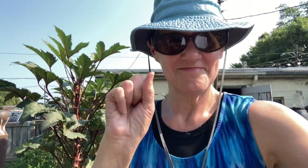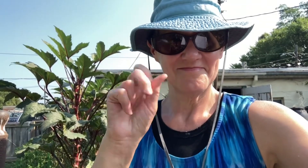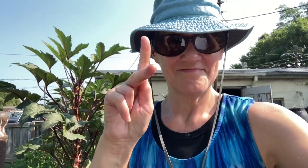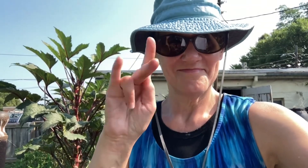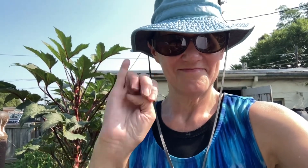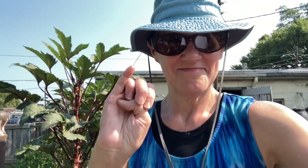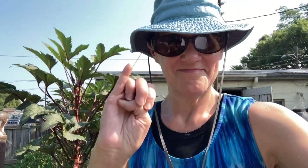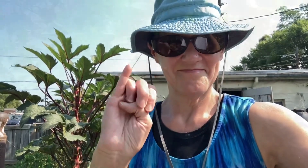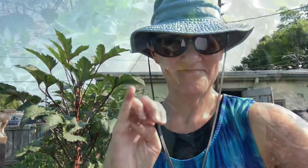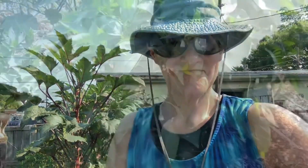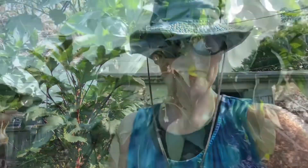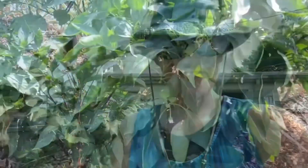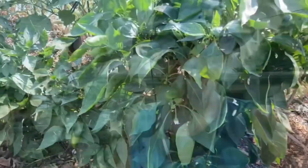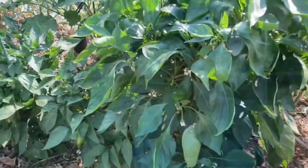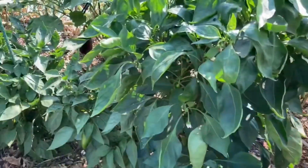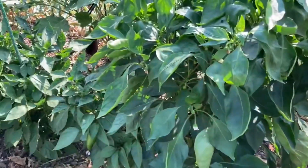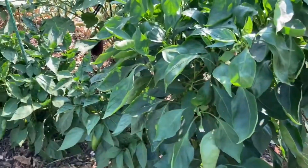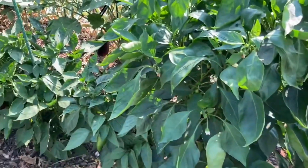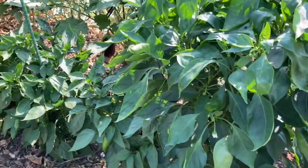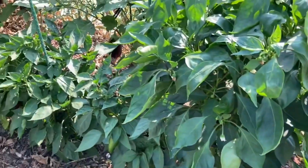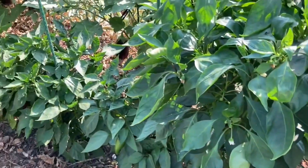Ajvarski peppers.